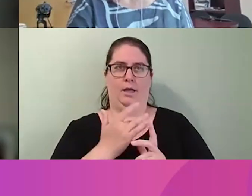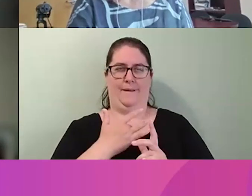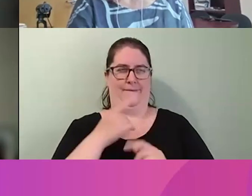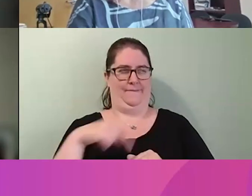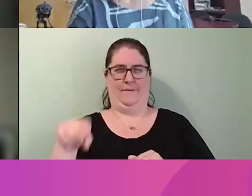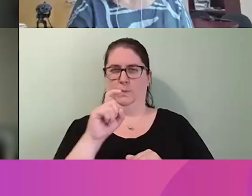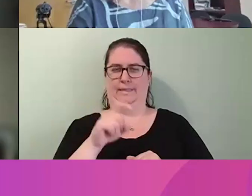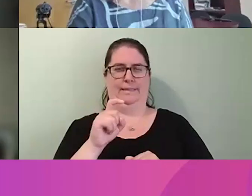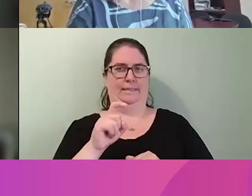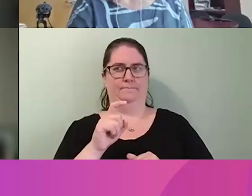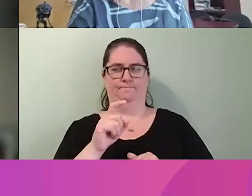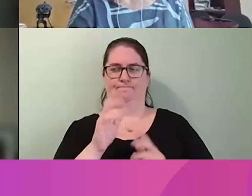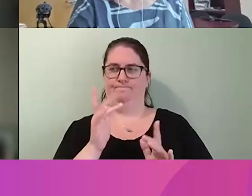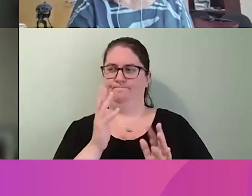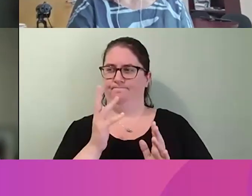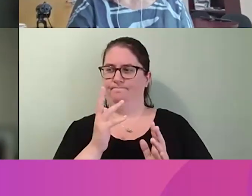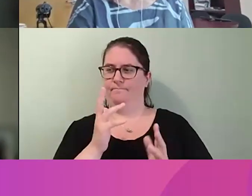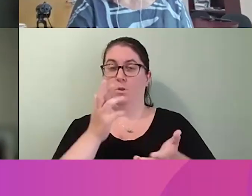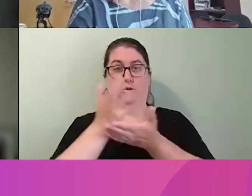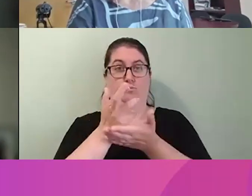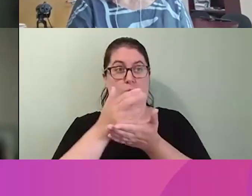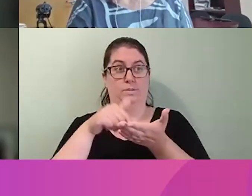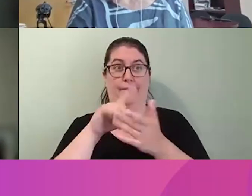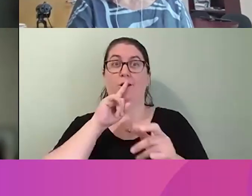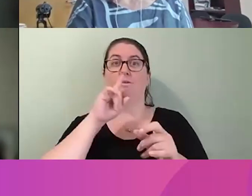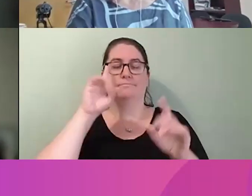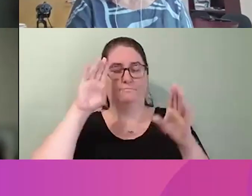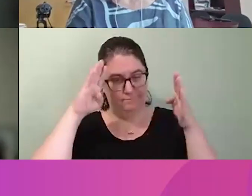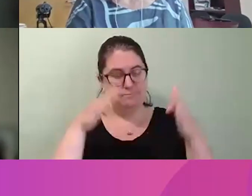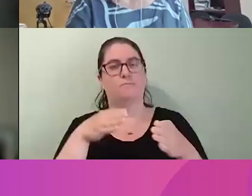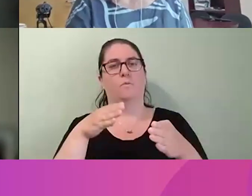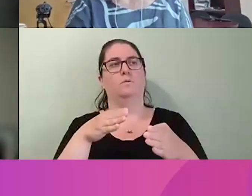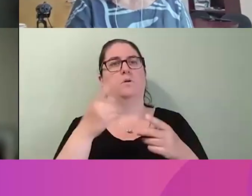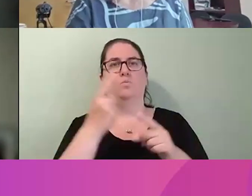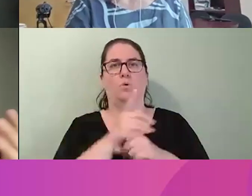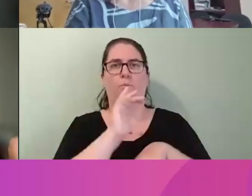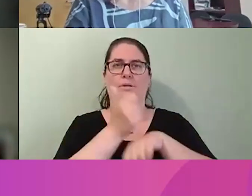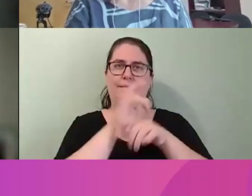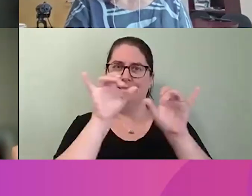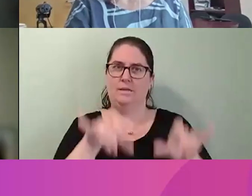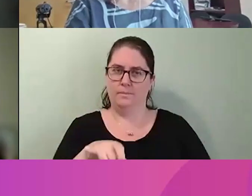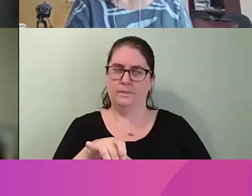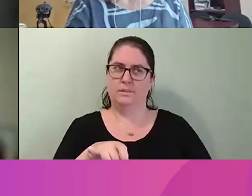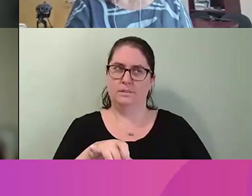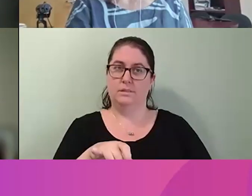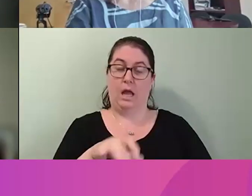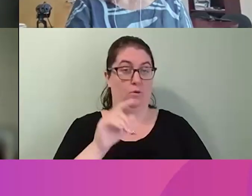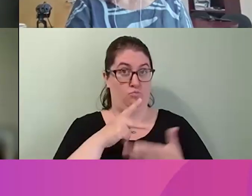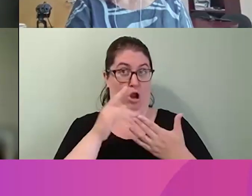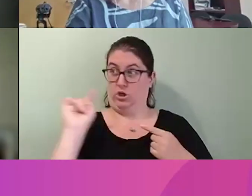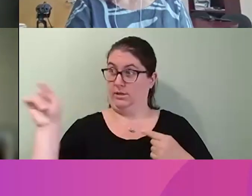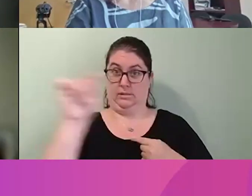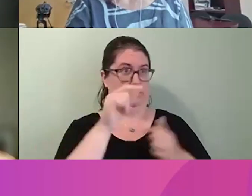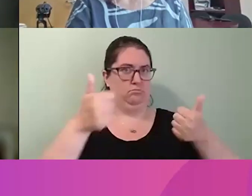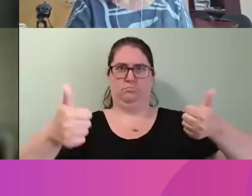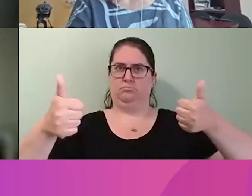where there are resources that are dedicated towards setting up appropriate systems, and I think all of these projects are producing